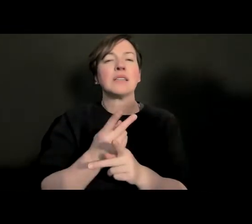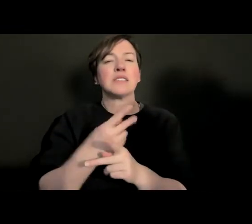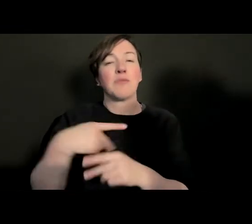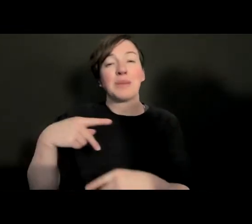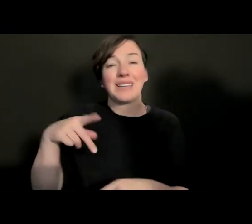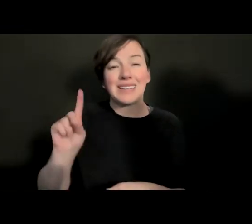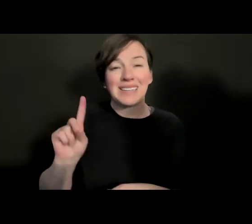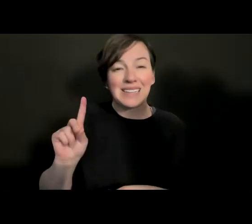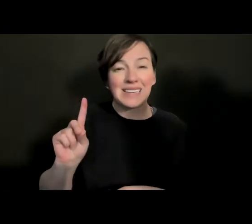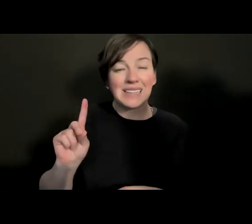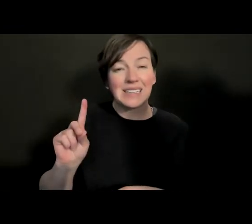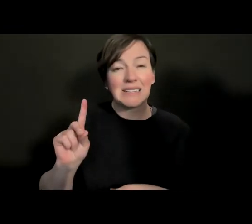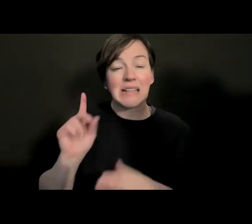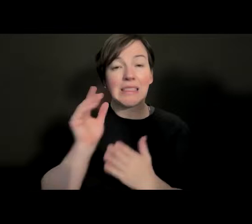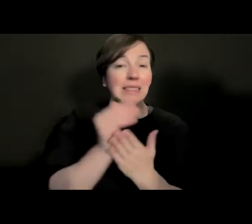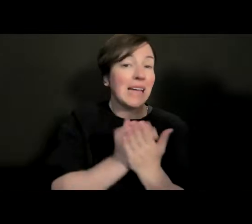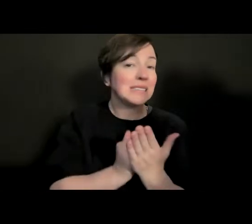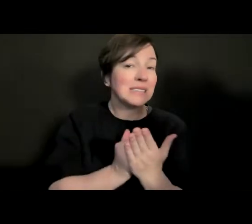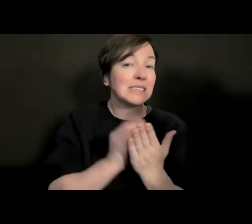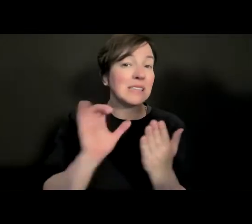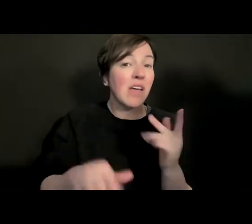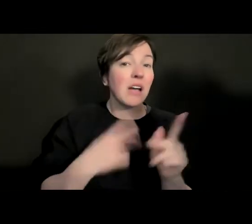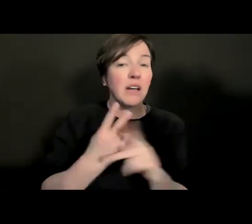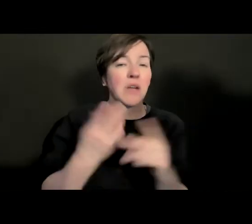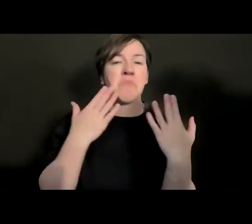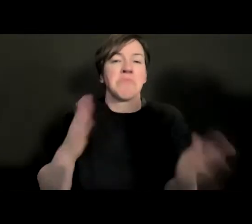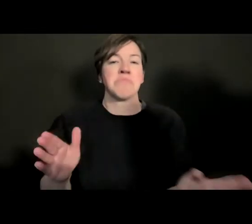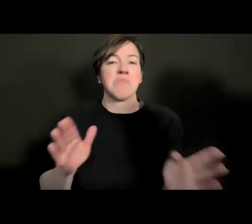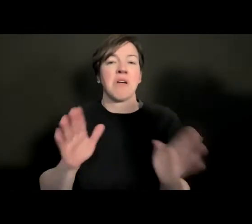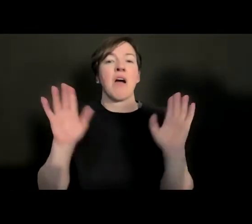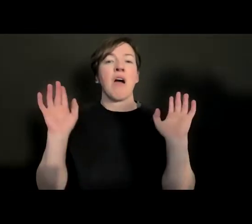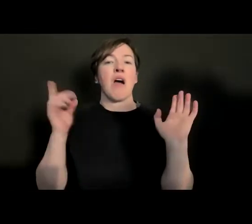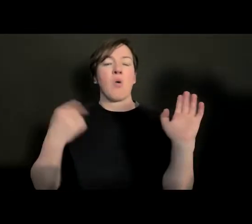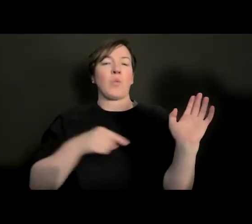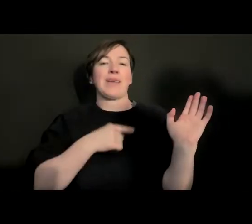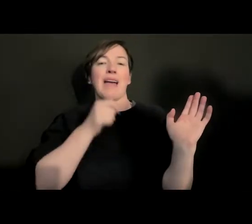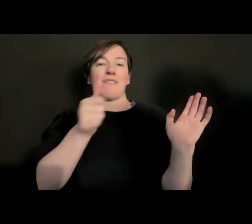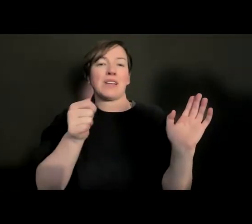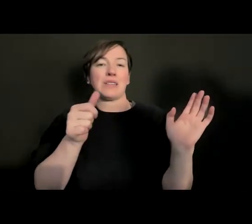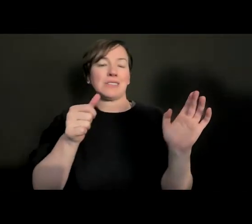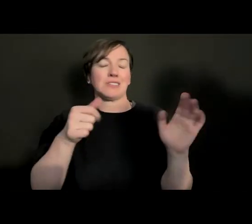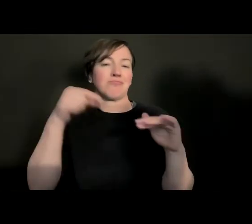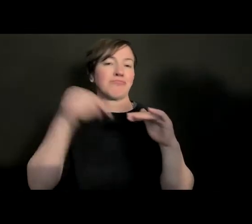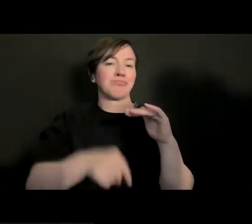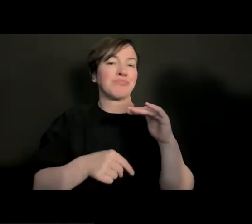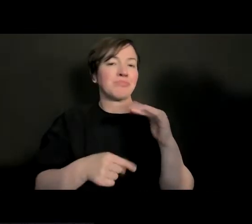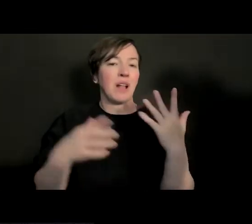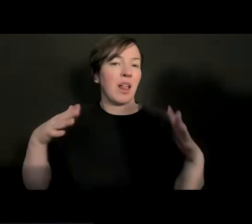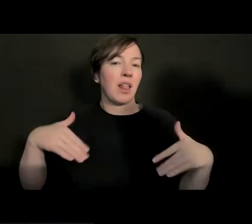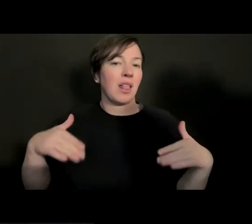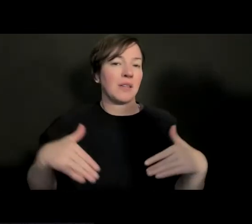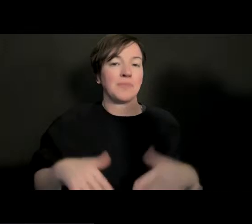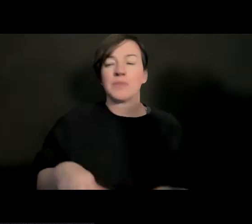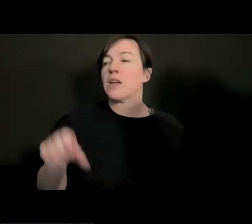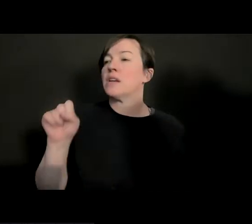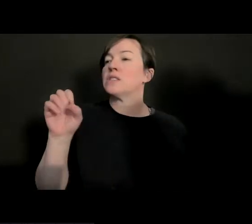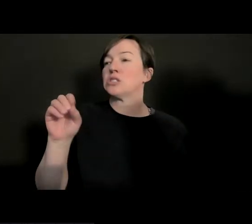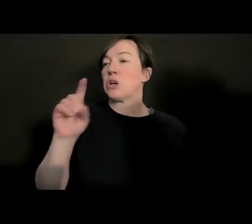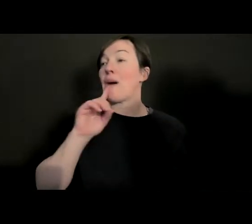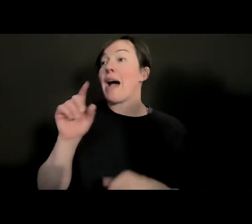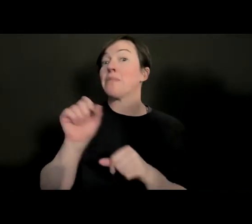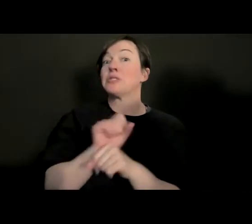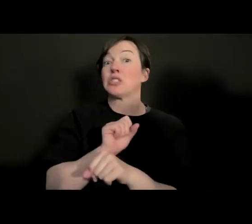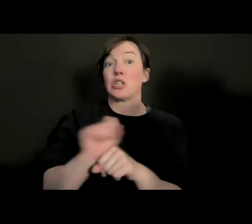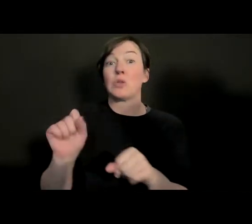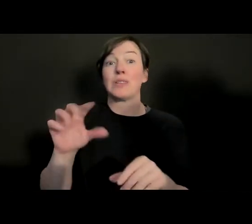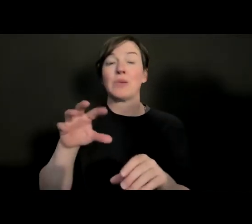PD, I guess, lessons and things like that? I don't know. We haven't explored that yet. So it's absolutely